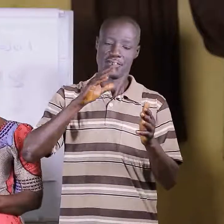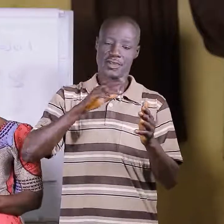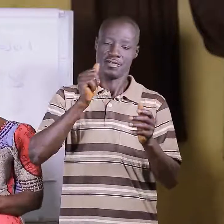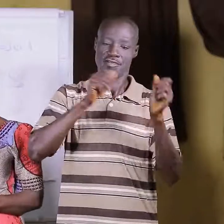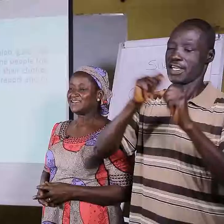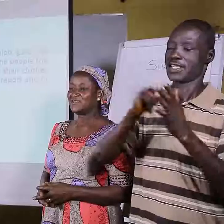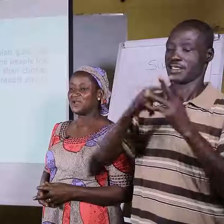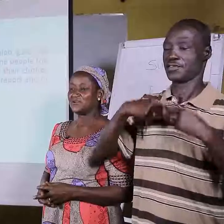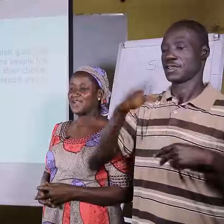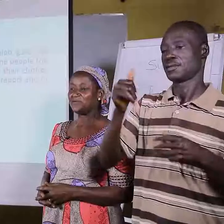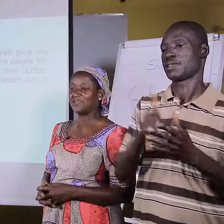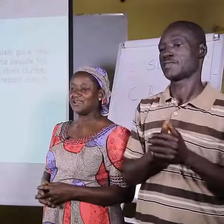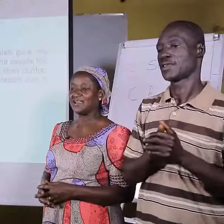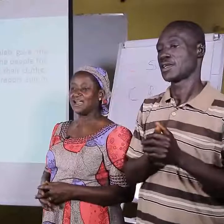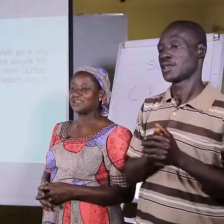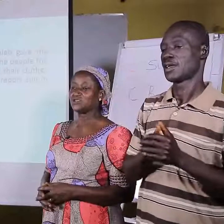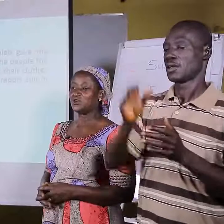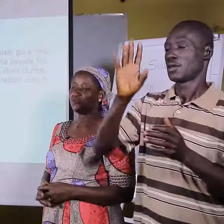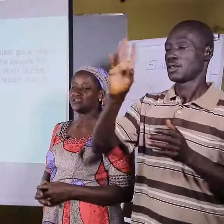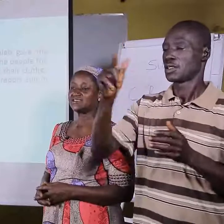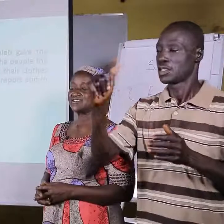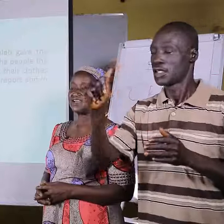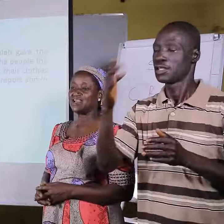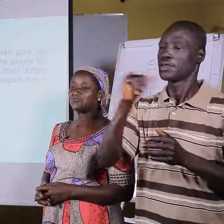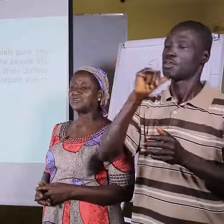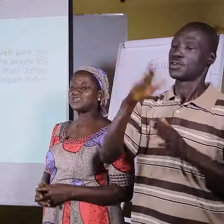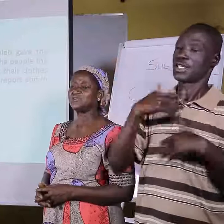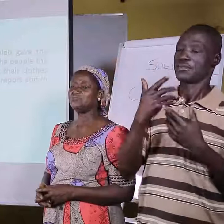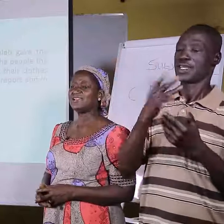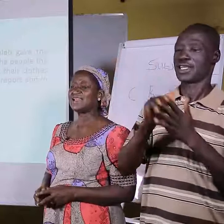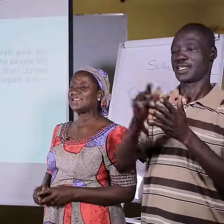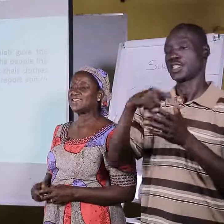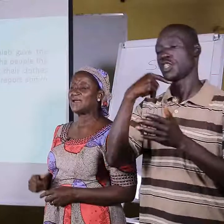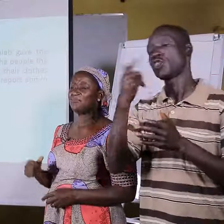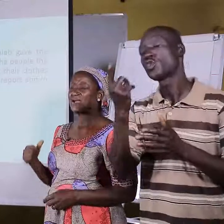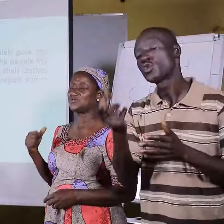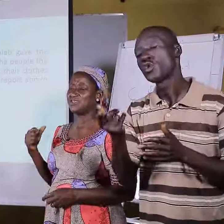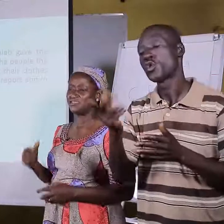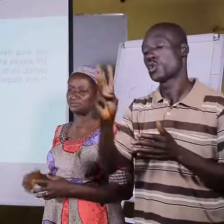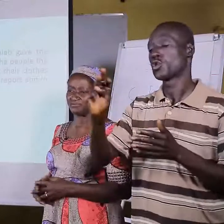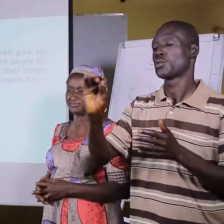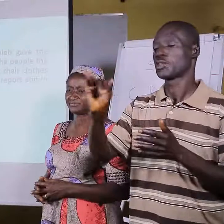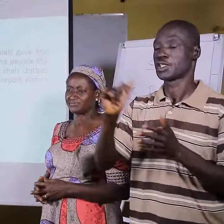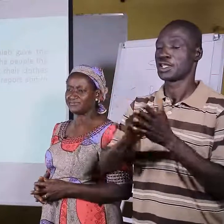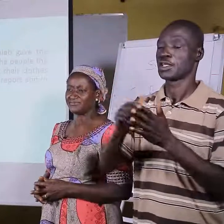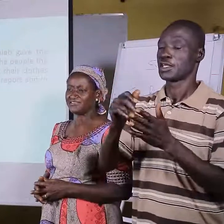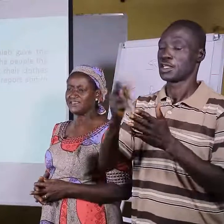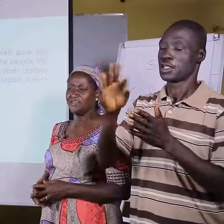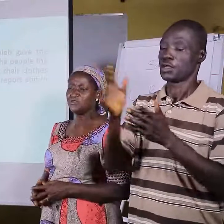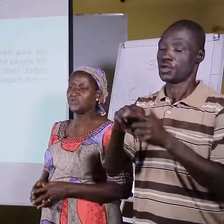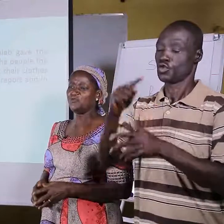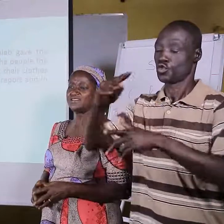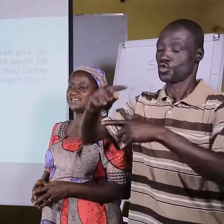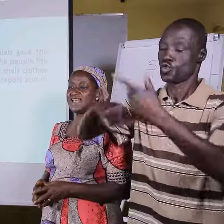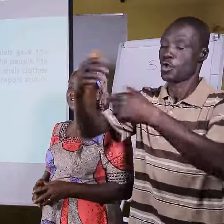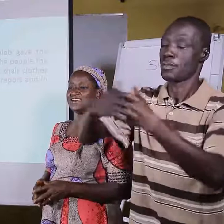end of it, they were not happy. And they told Moses that Moses should better take them back to Egypt. They